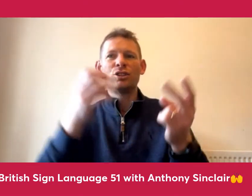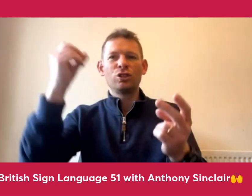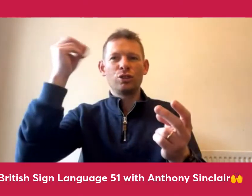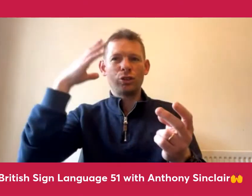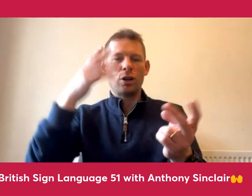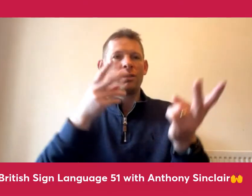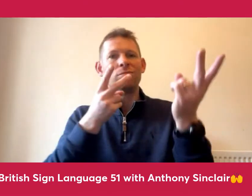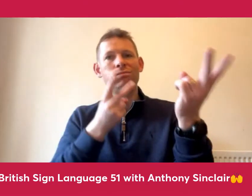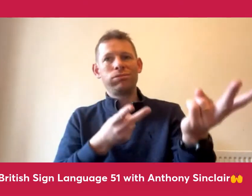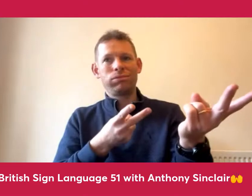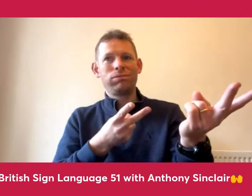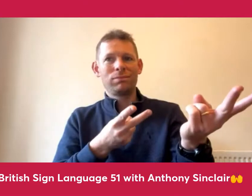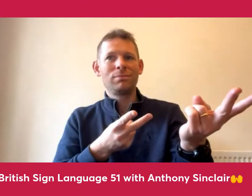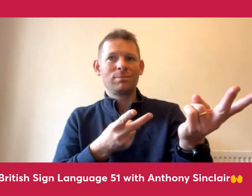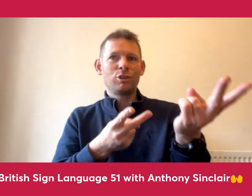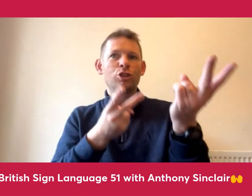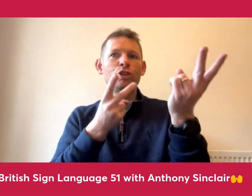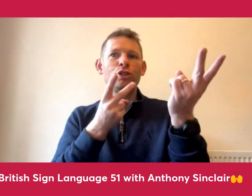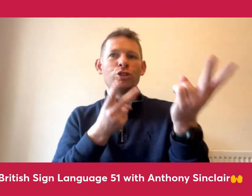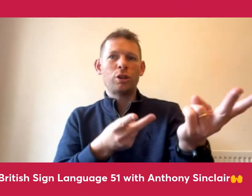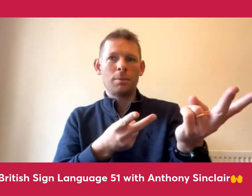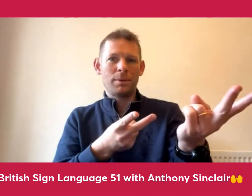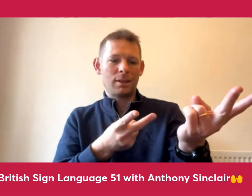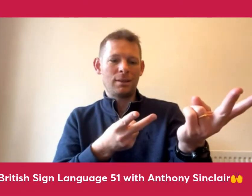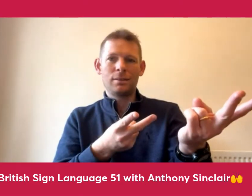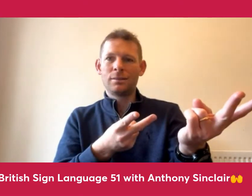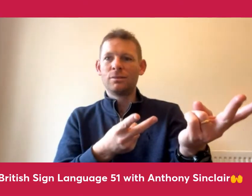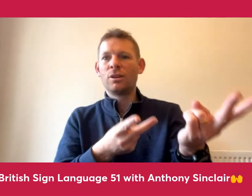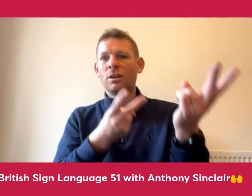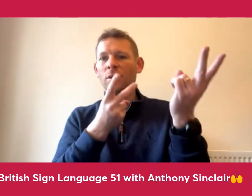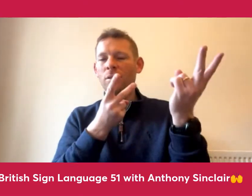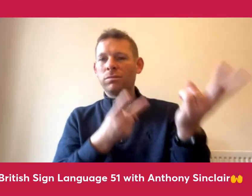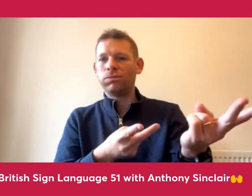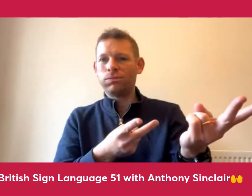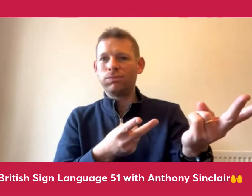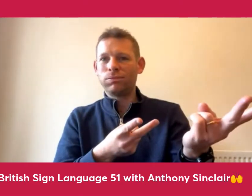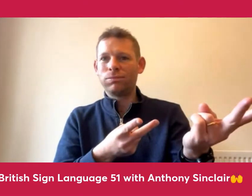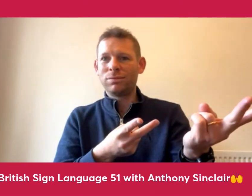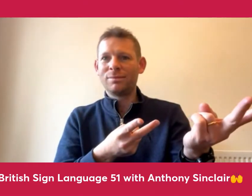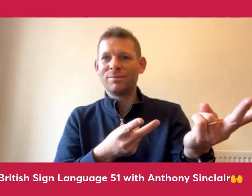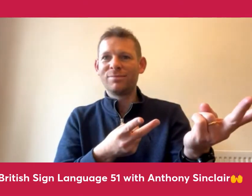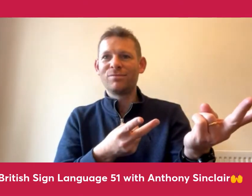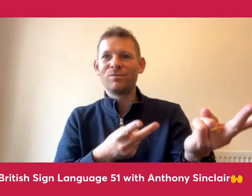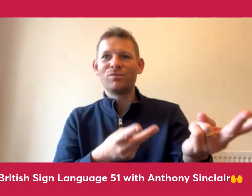sunbathe. So we've got sunbathing that we might do on holiday.